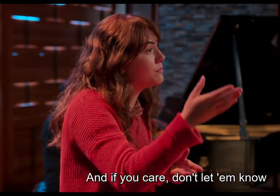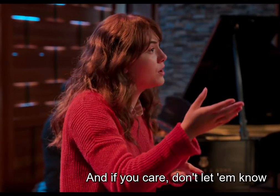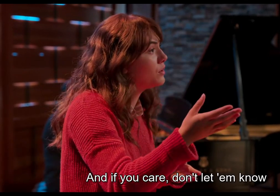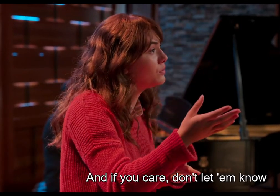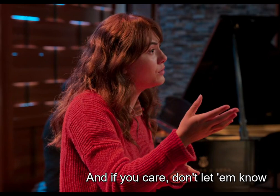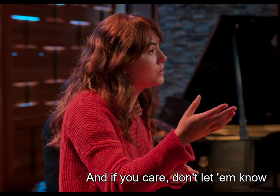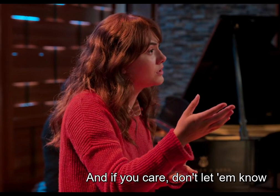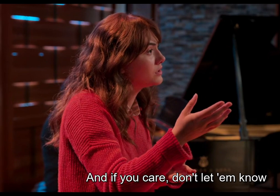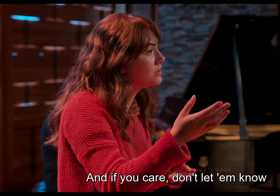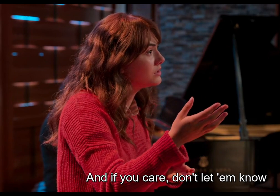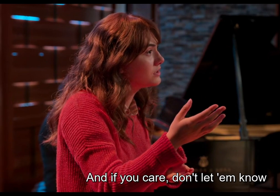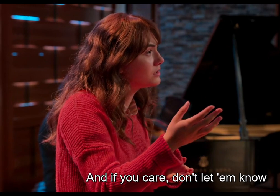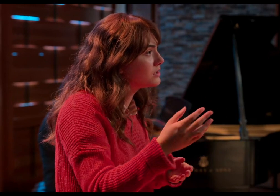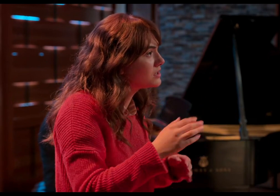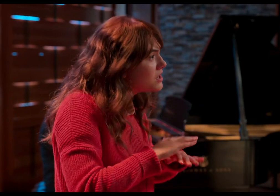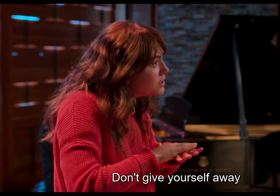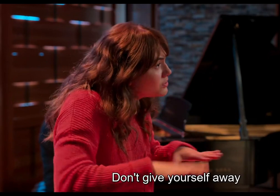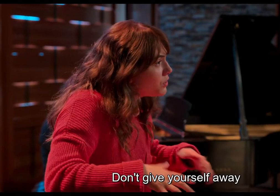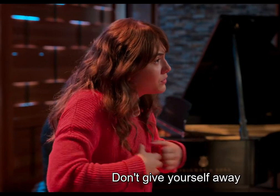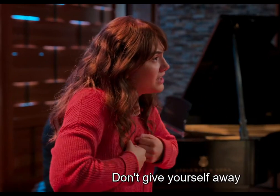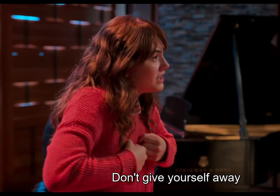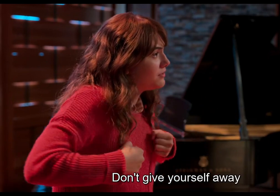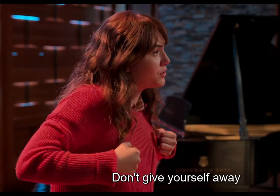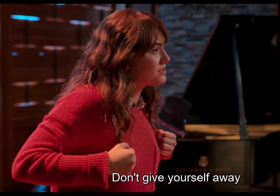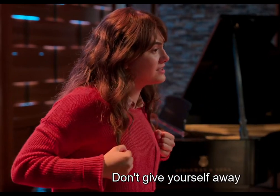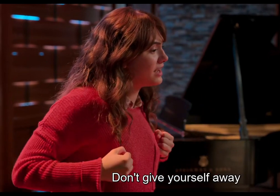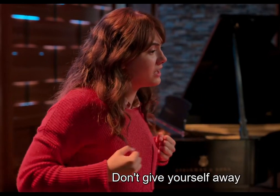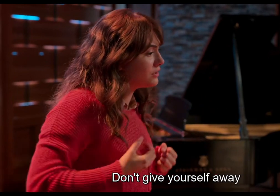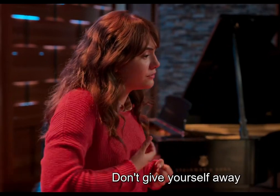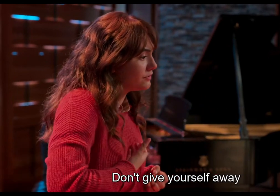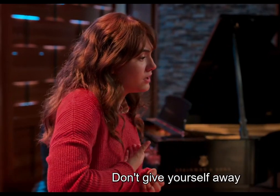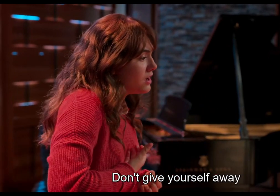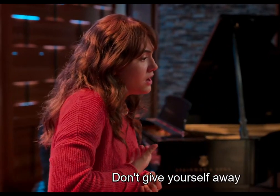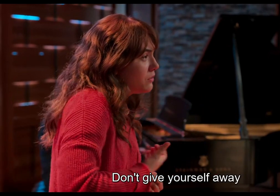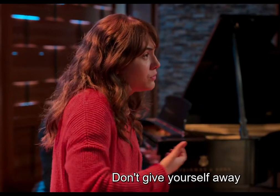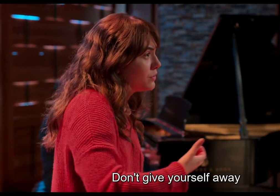know Don't give yourself away